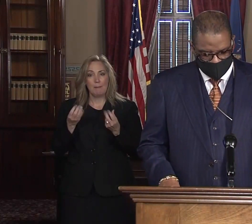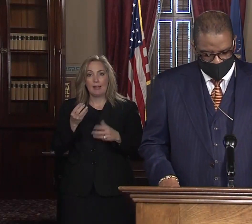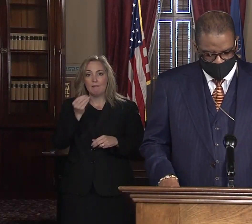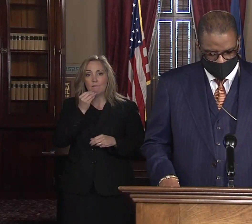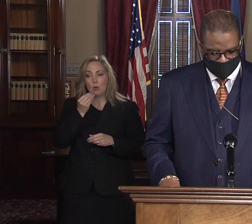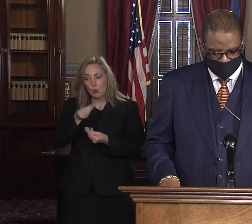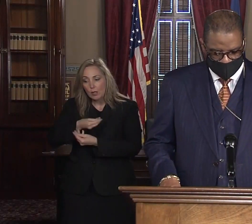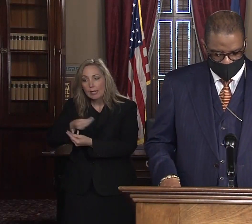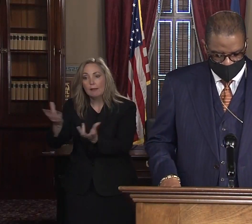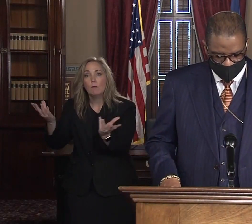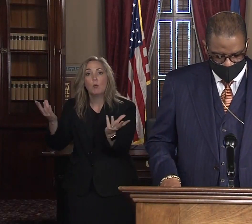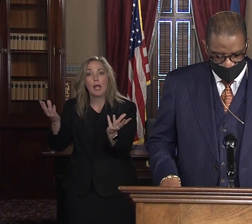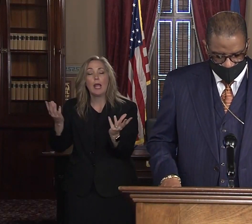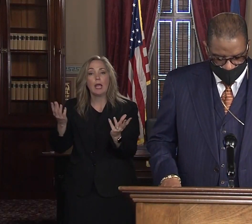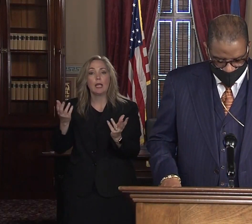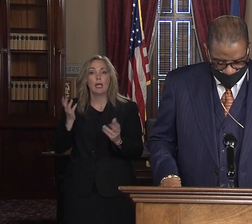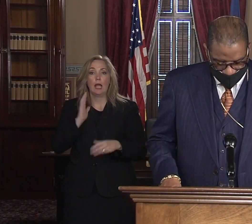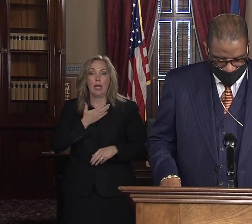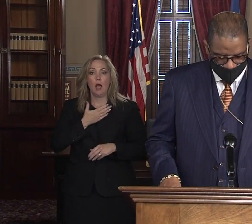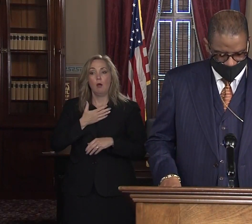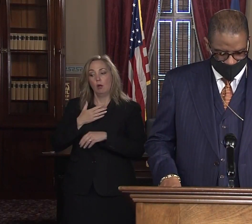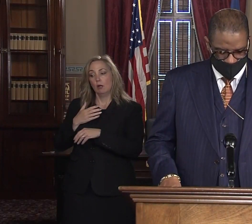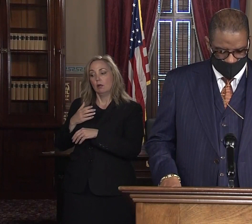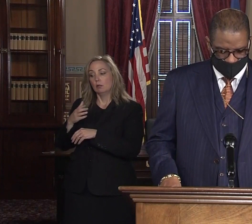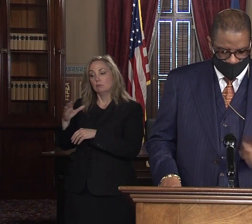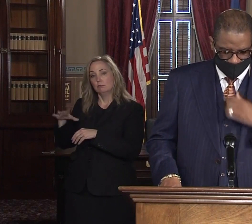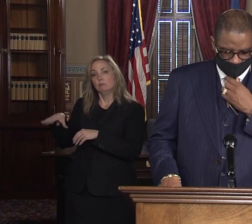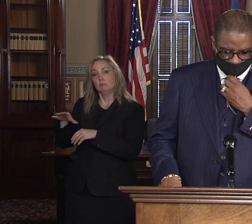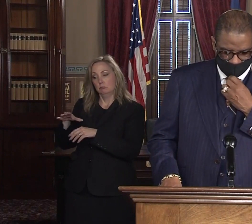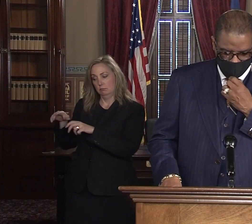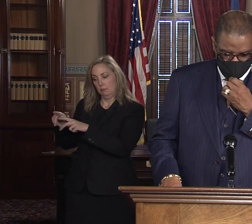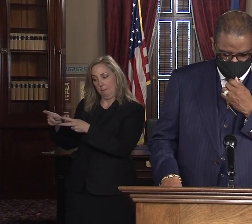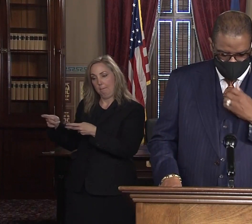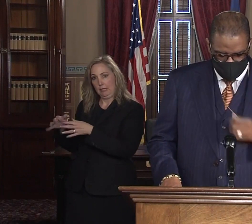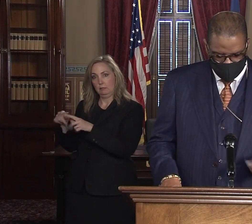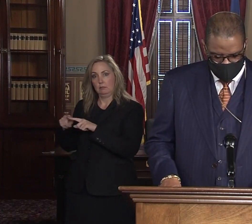giveaways at the ministry, but at all times